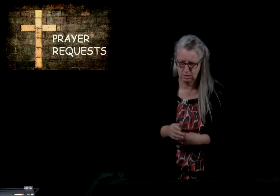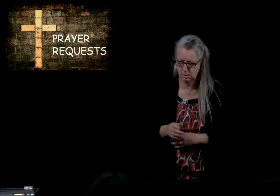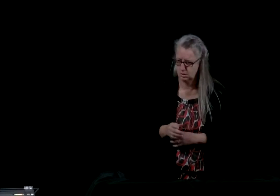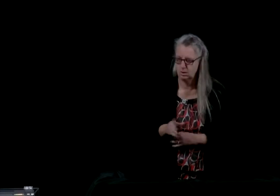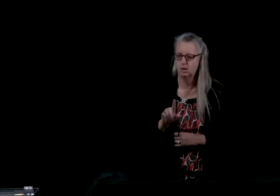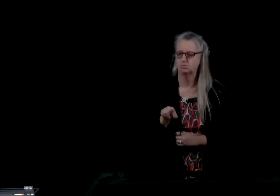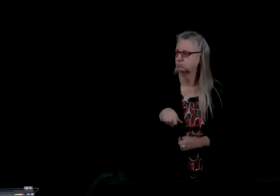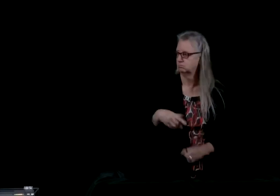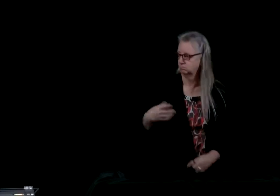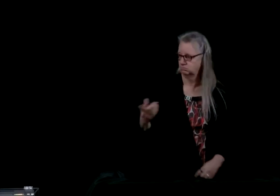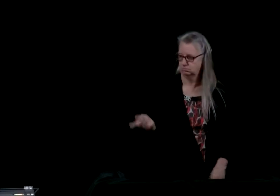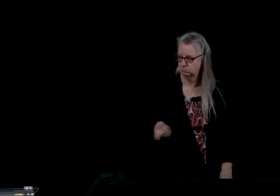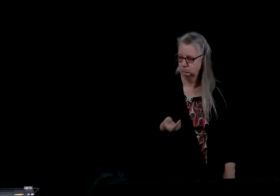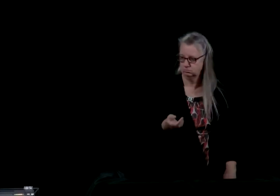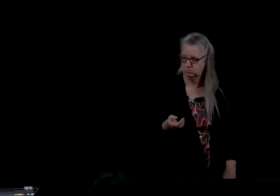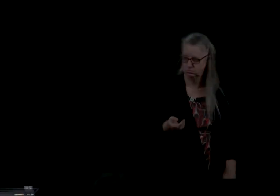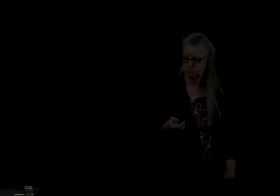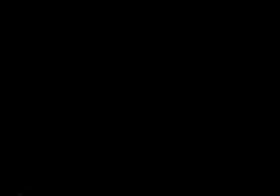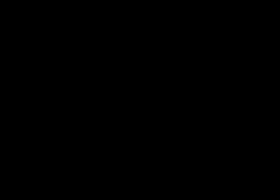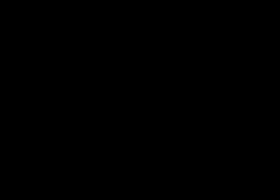Who's going to help us pass around the box for today?